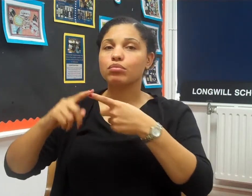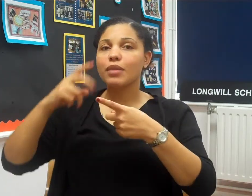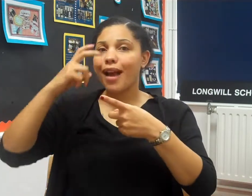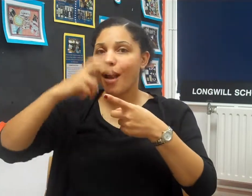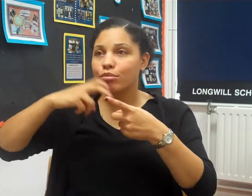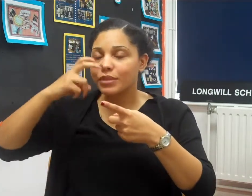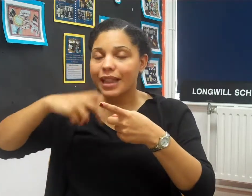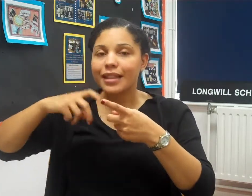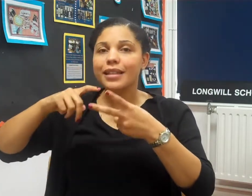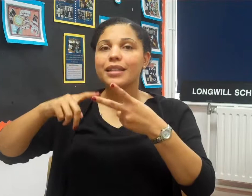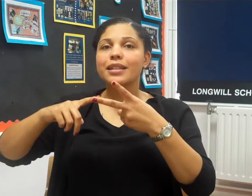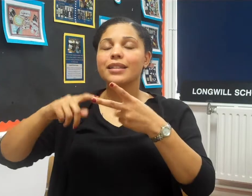immune system.